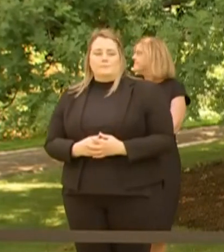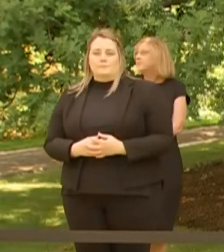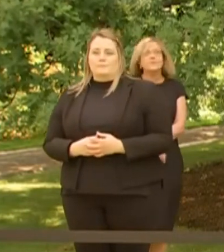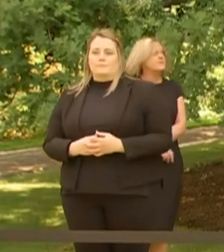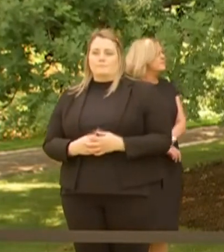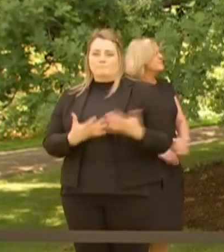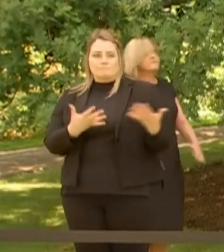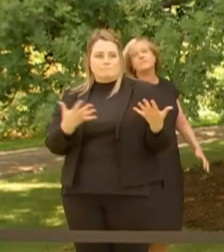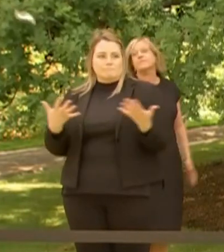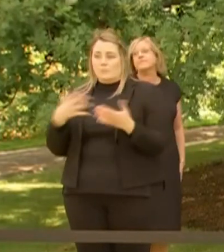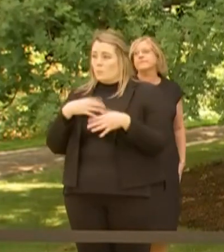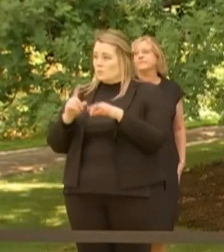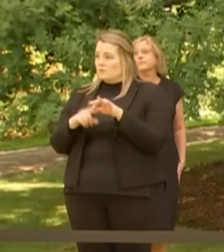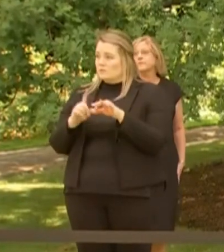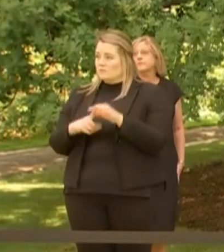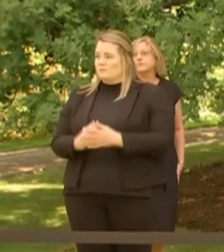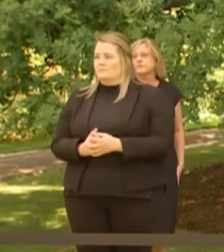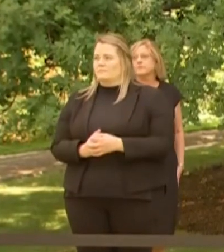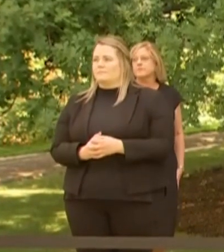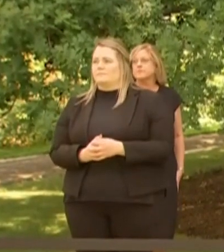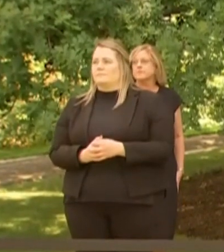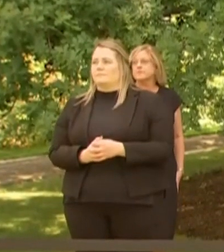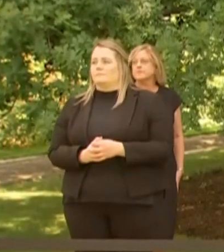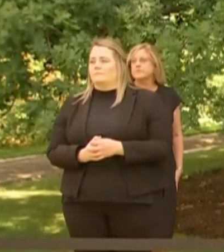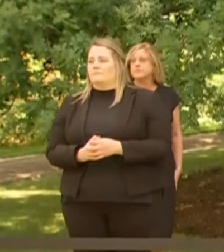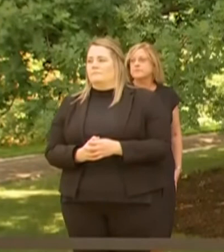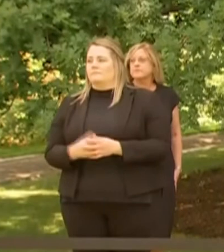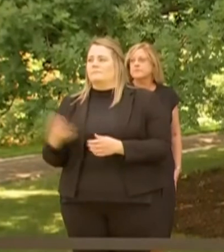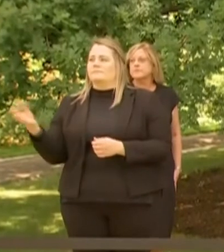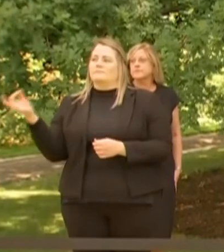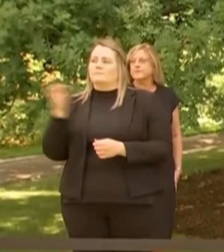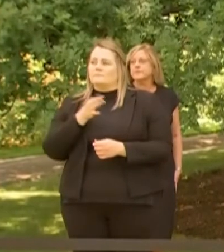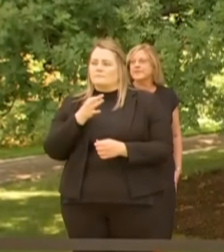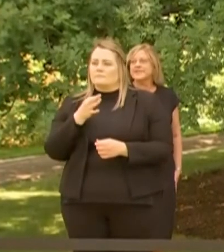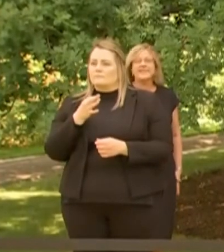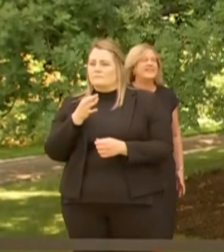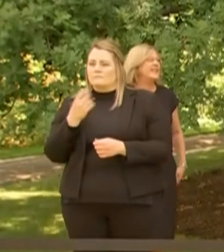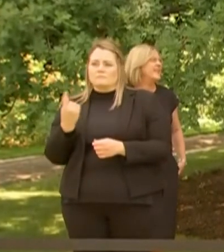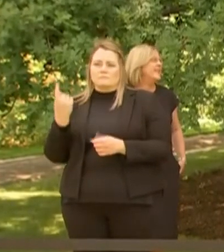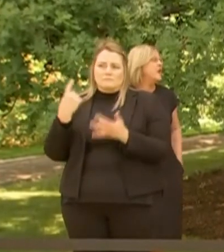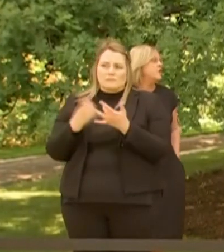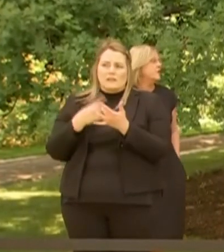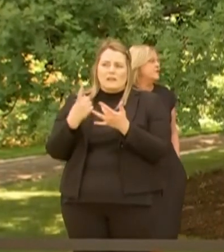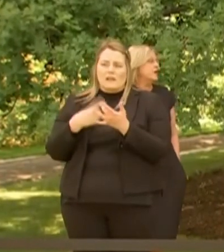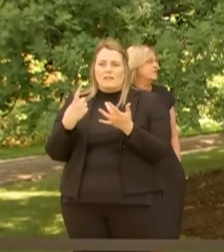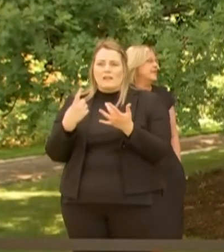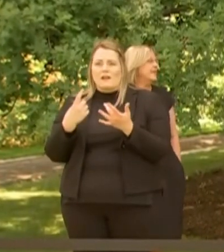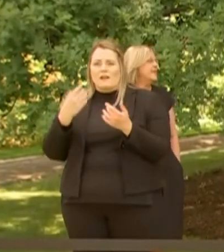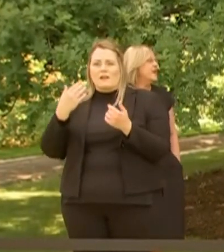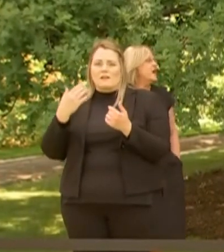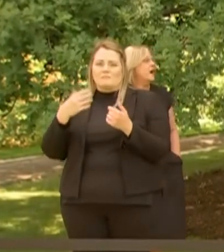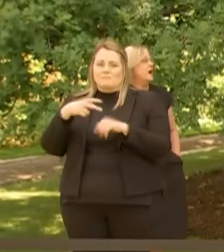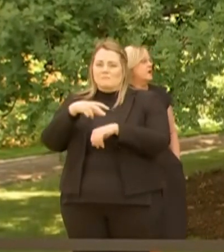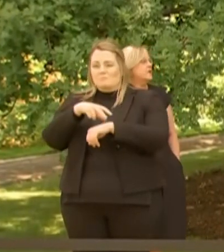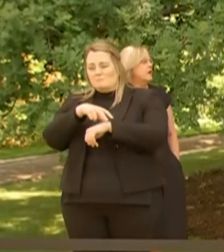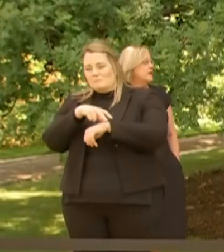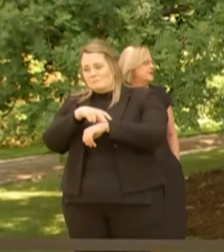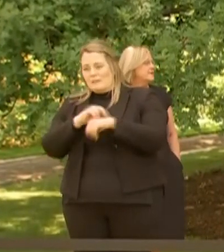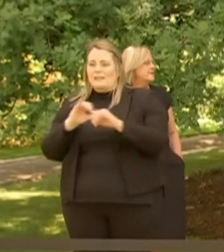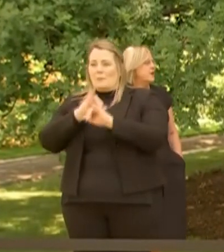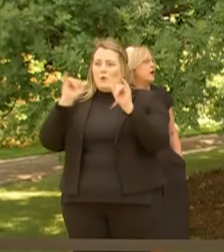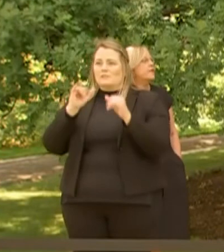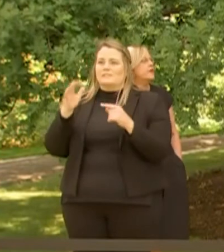Any other issues? The Minister mentioned she was getting a look at the program. Were we able to have a look at one come along? Or is there